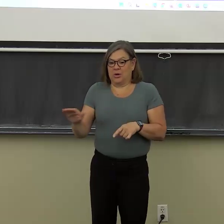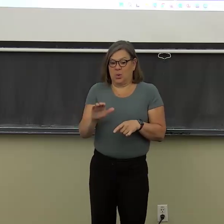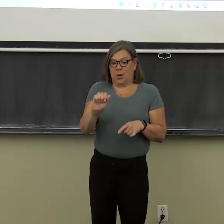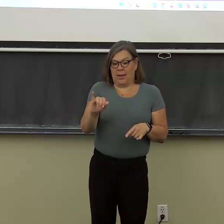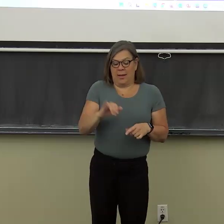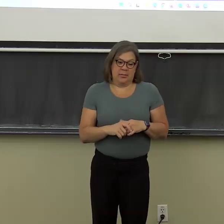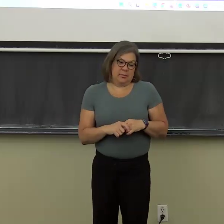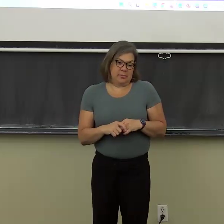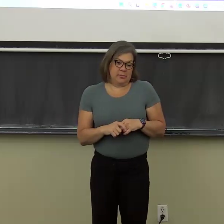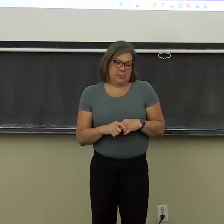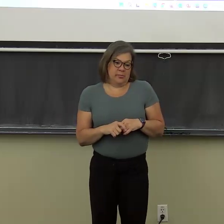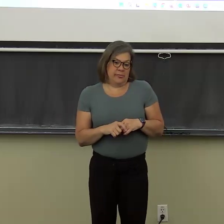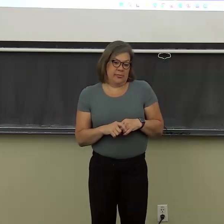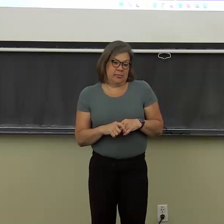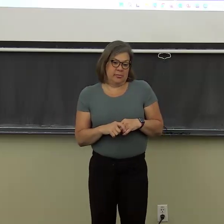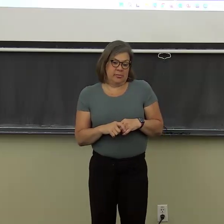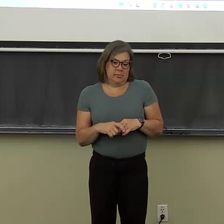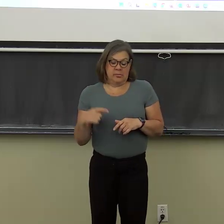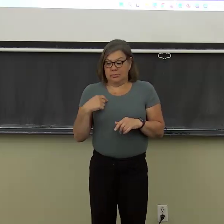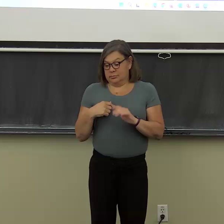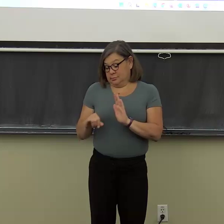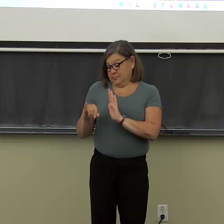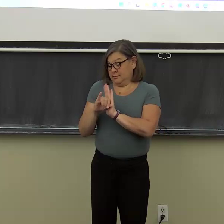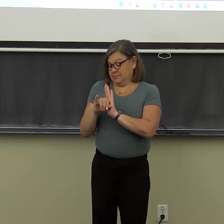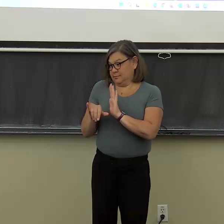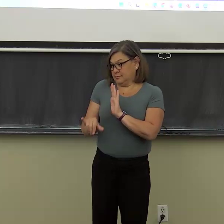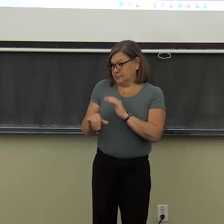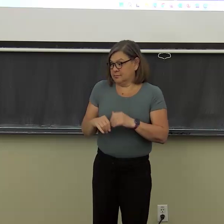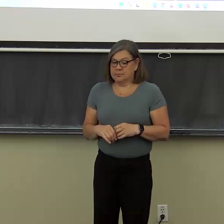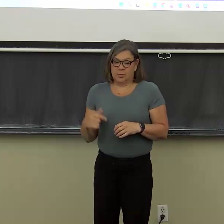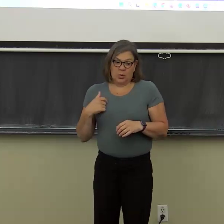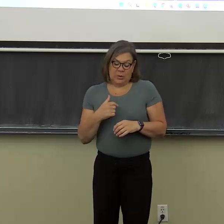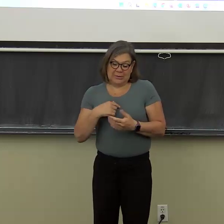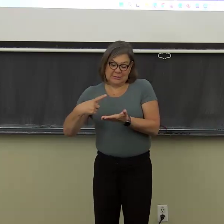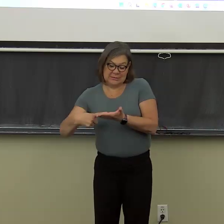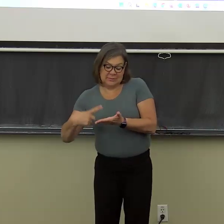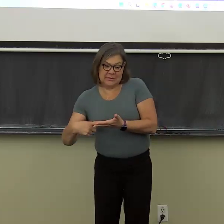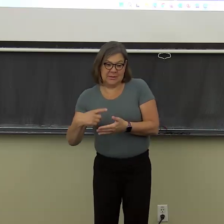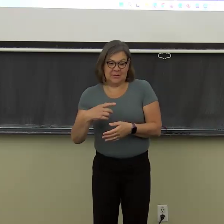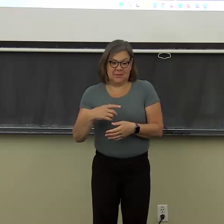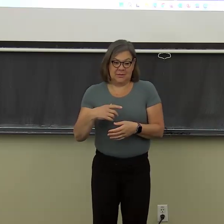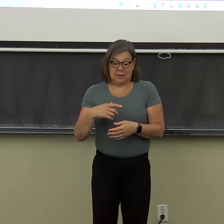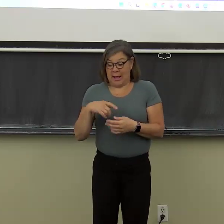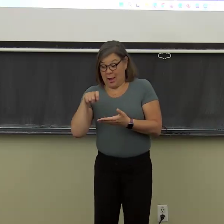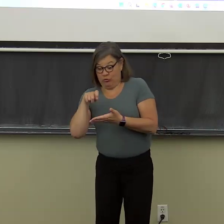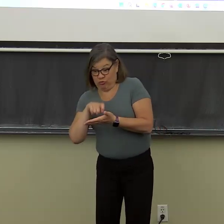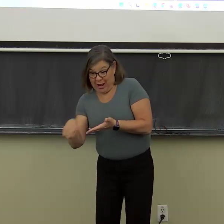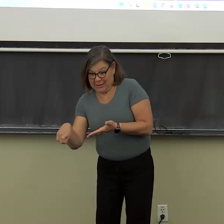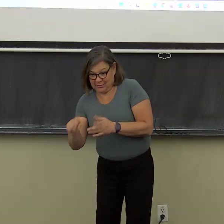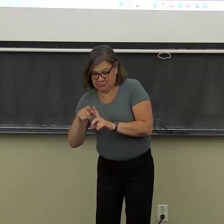on. We could identify those. We could be speaking and particularly